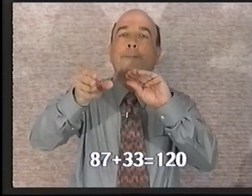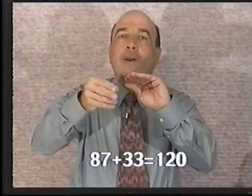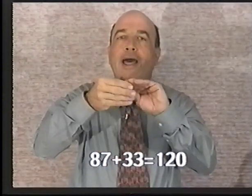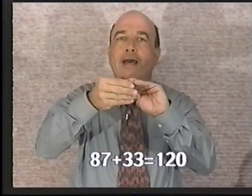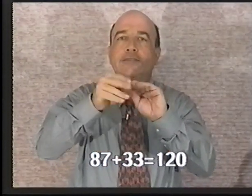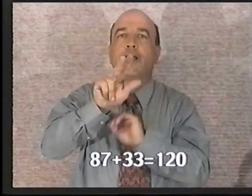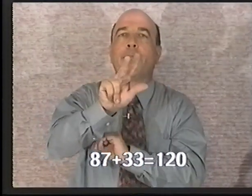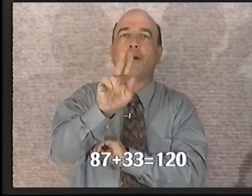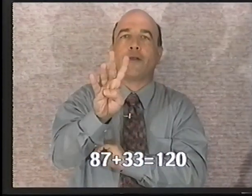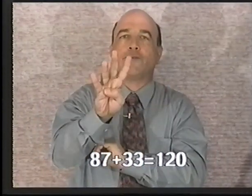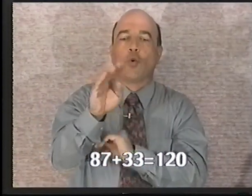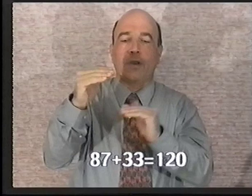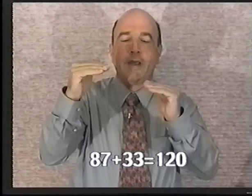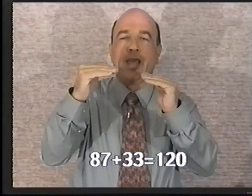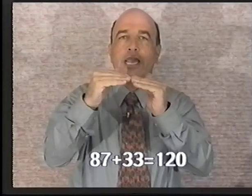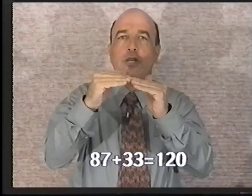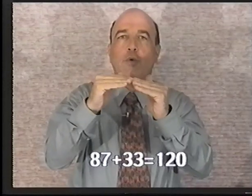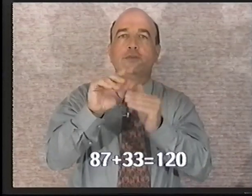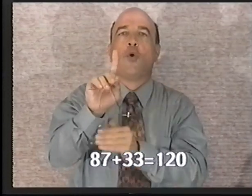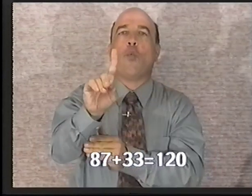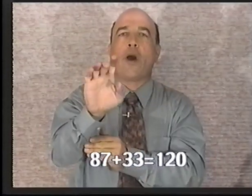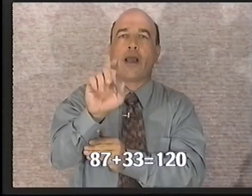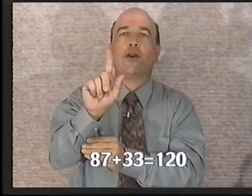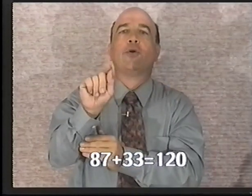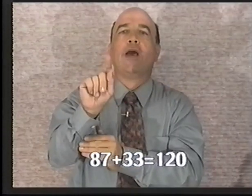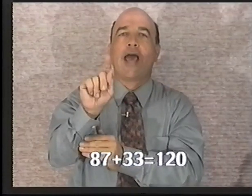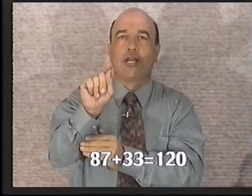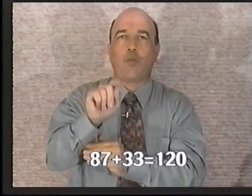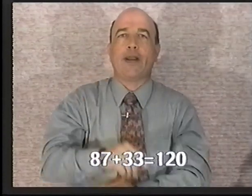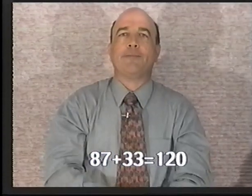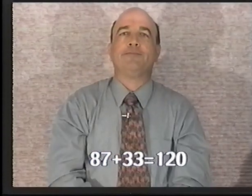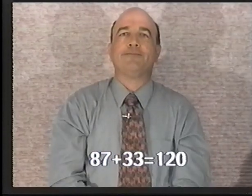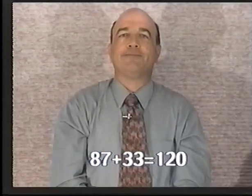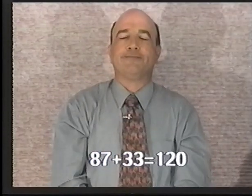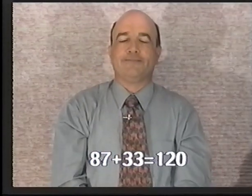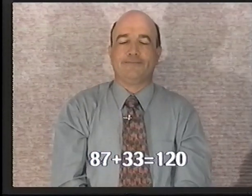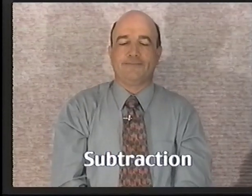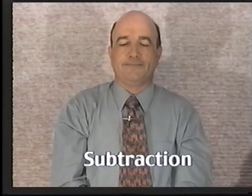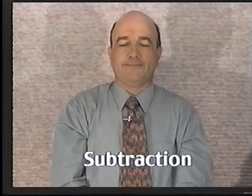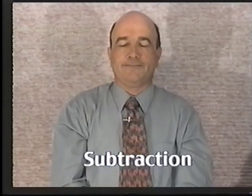plus 34 equals 120.